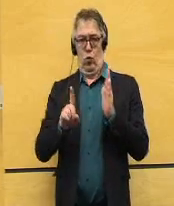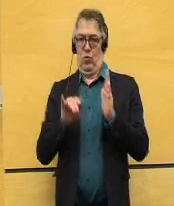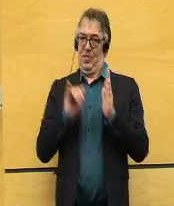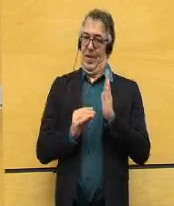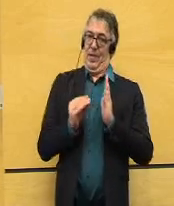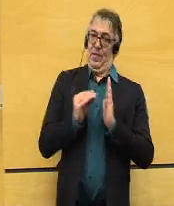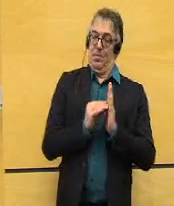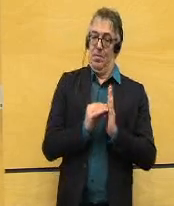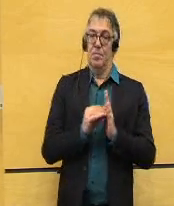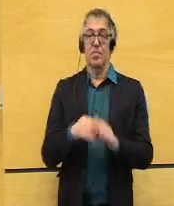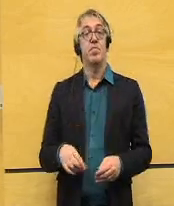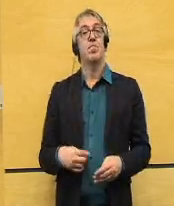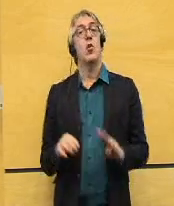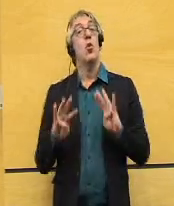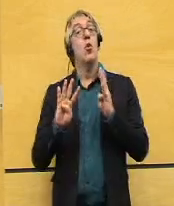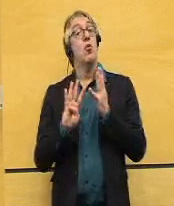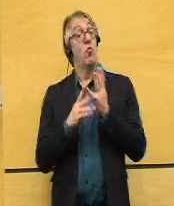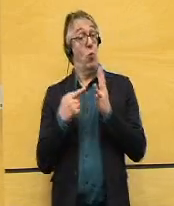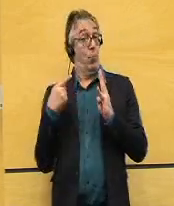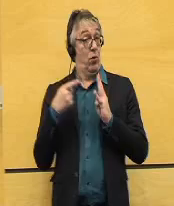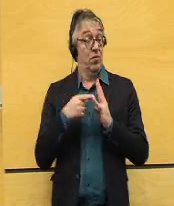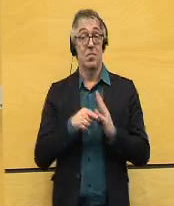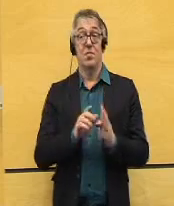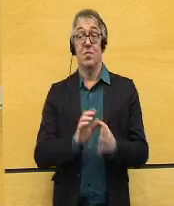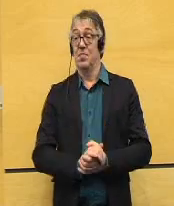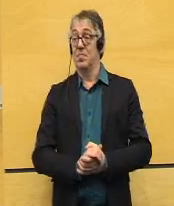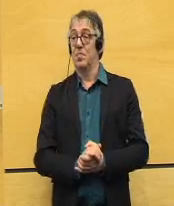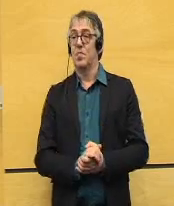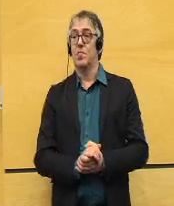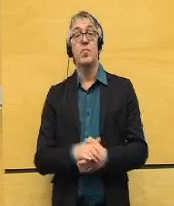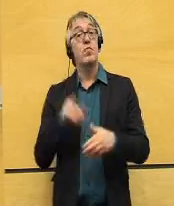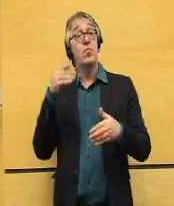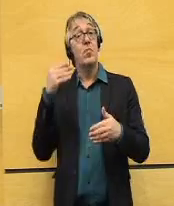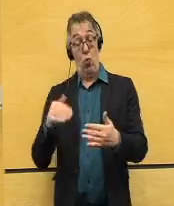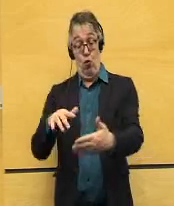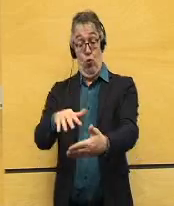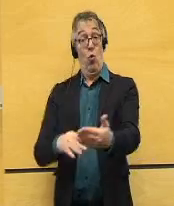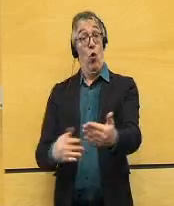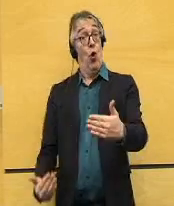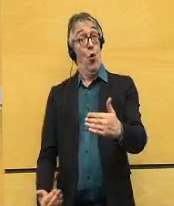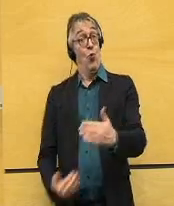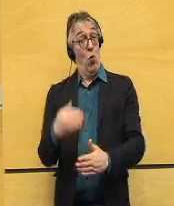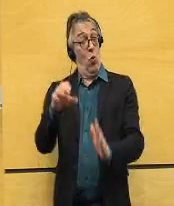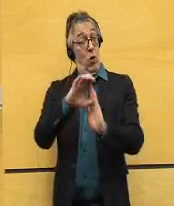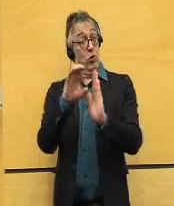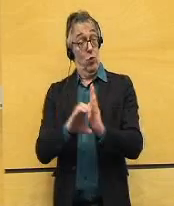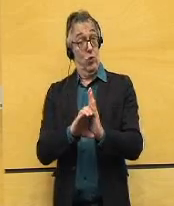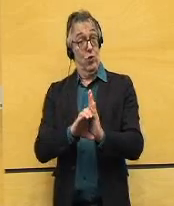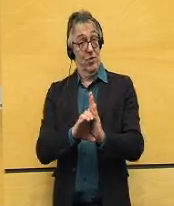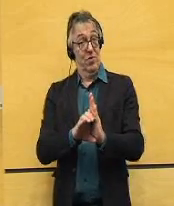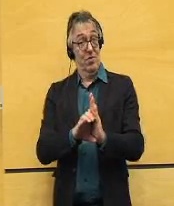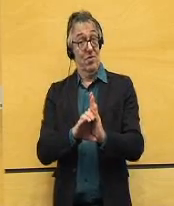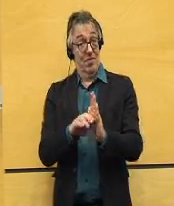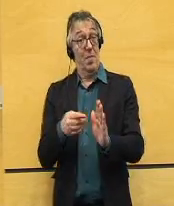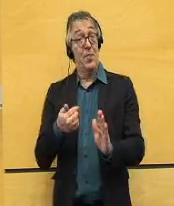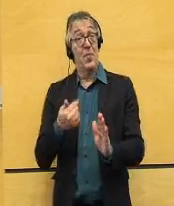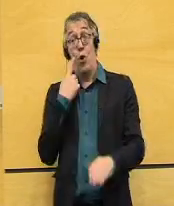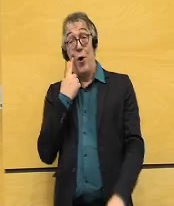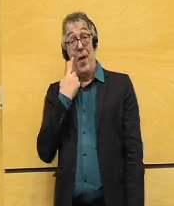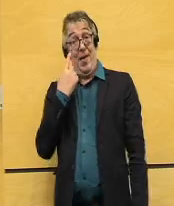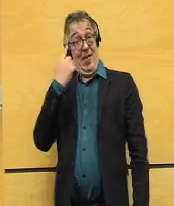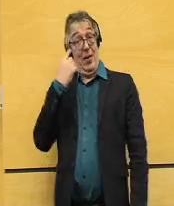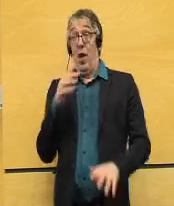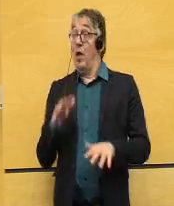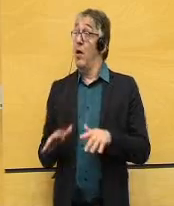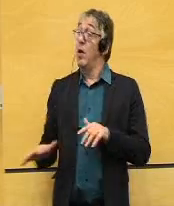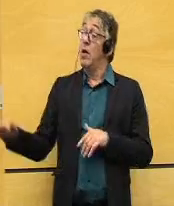Fourthly, in regard to the draft new constitution, the draft which was approved at referendum